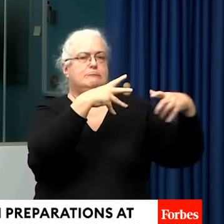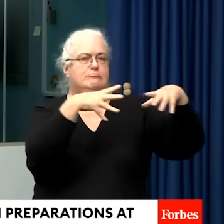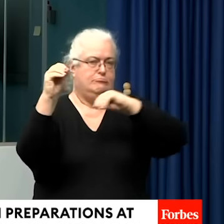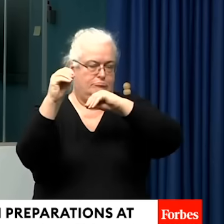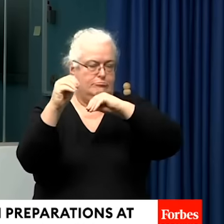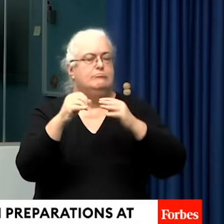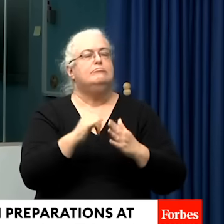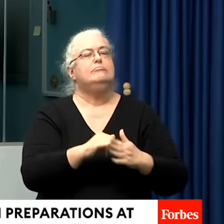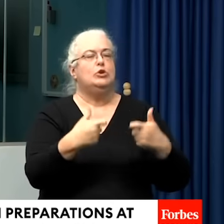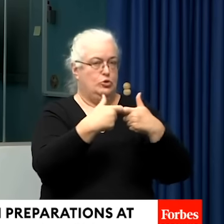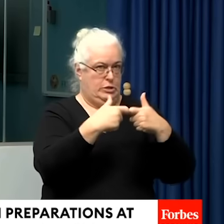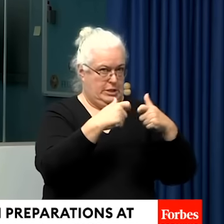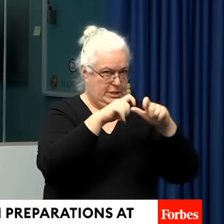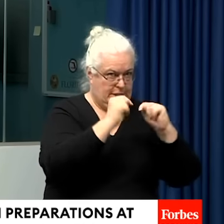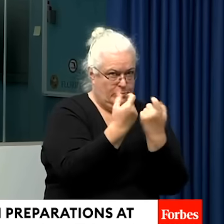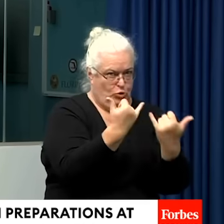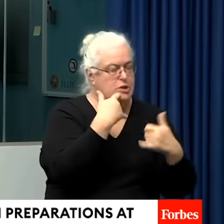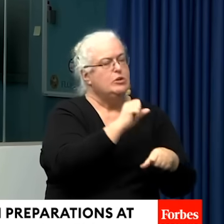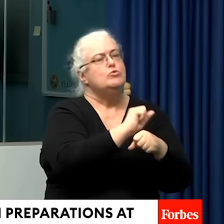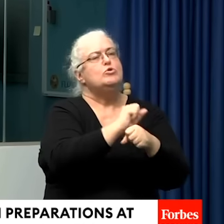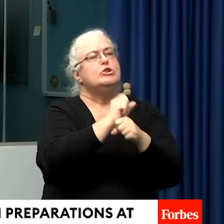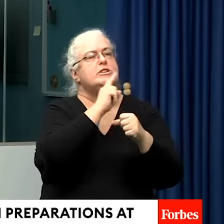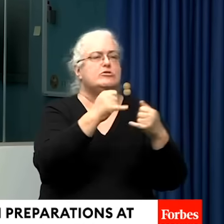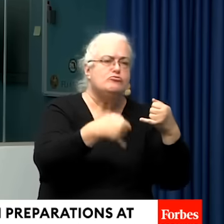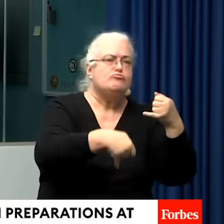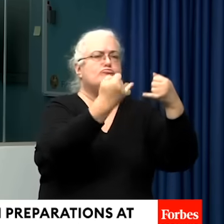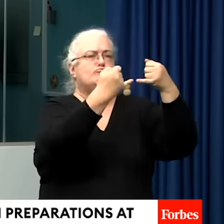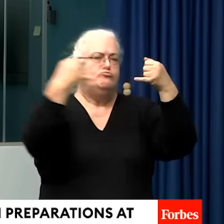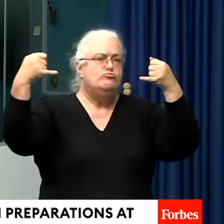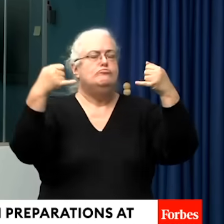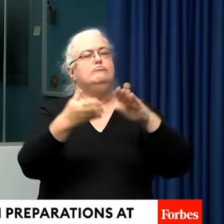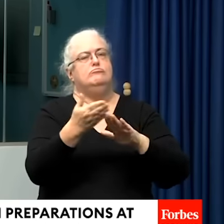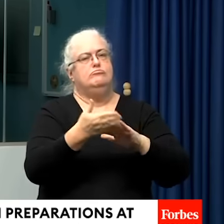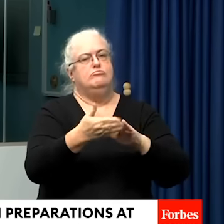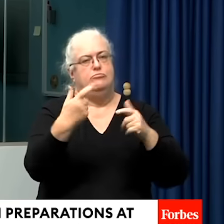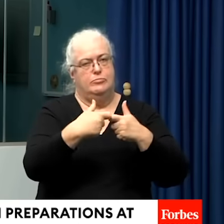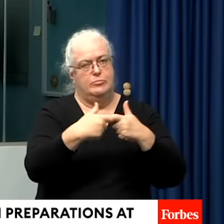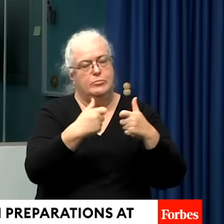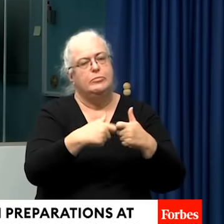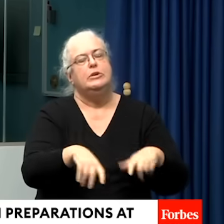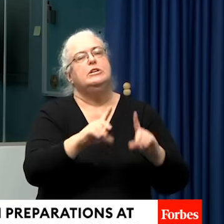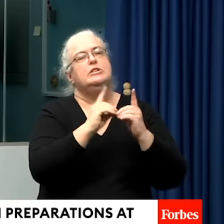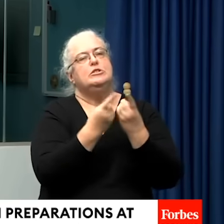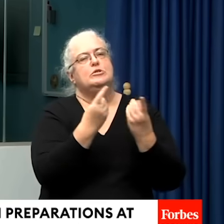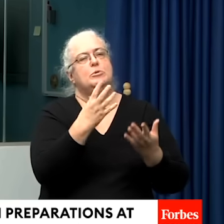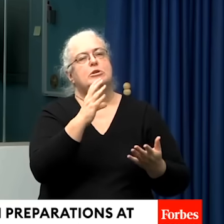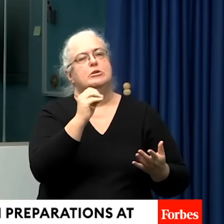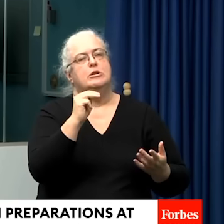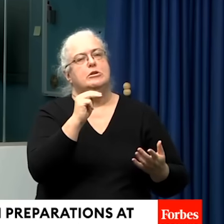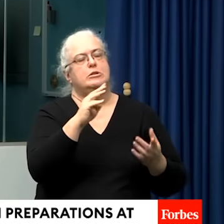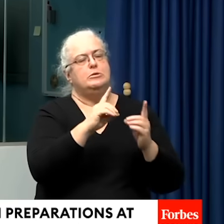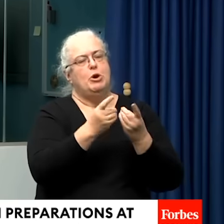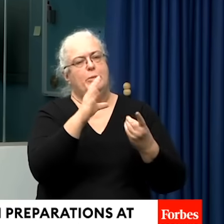are actively working to restore these accounts as the weather clears. The Florida Department of Commerce has activated the Business Damage